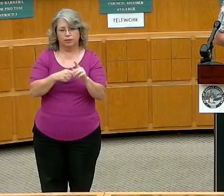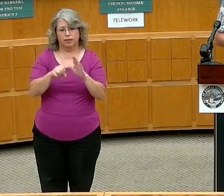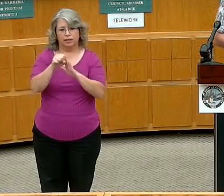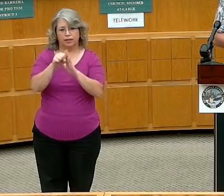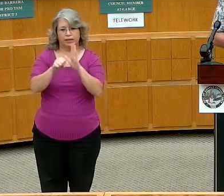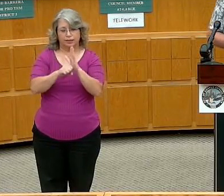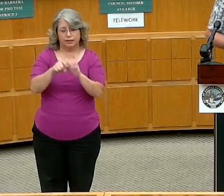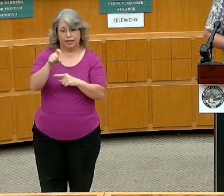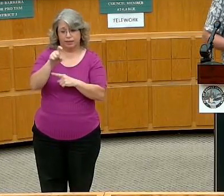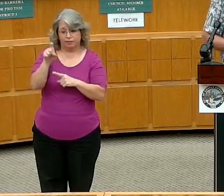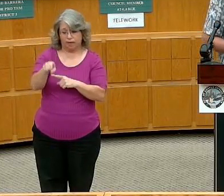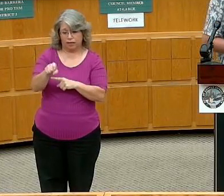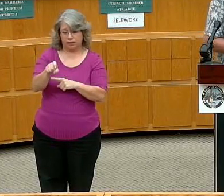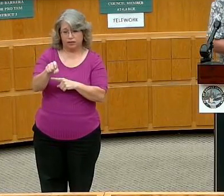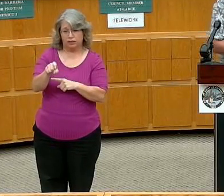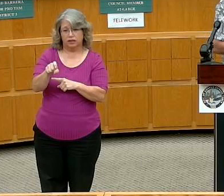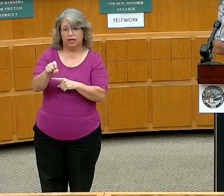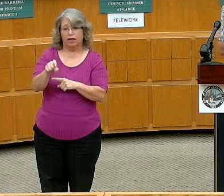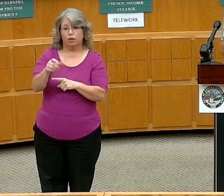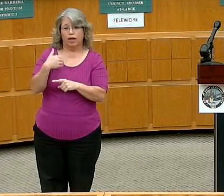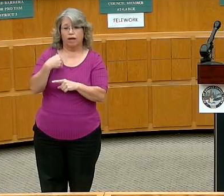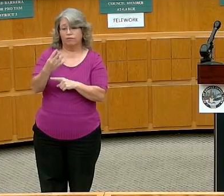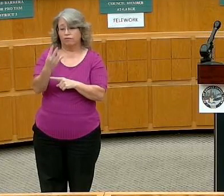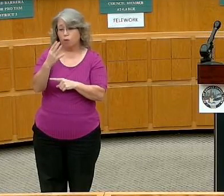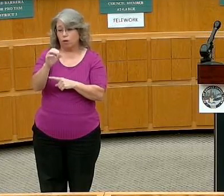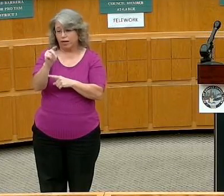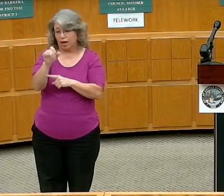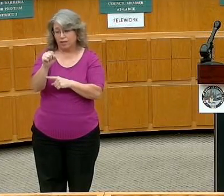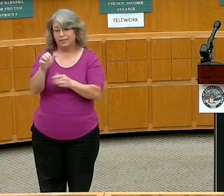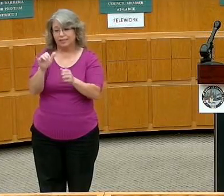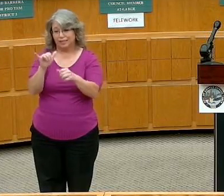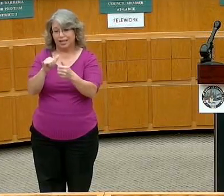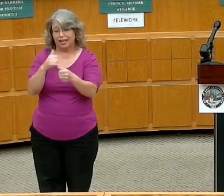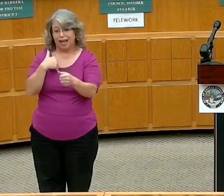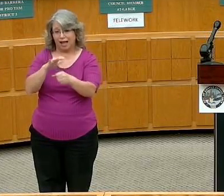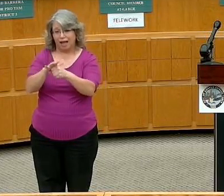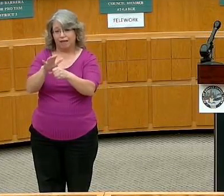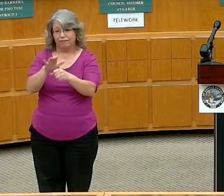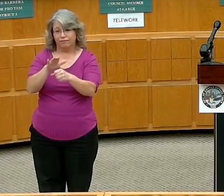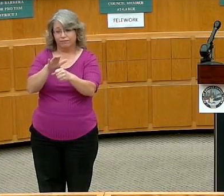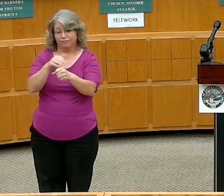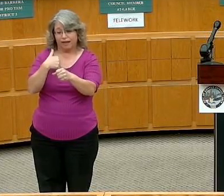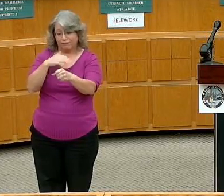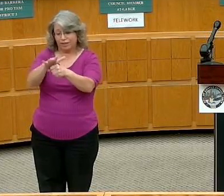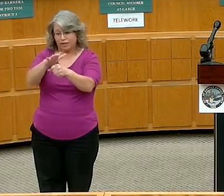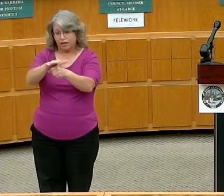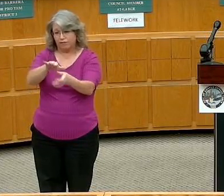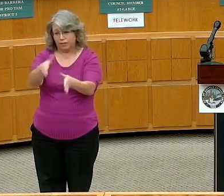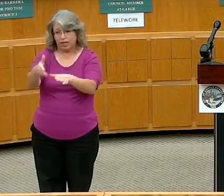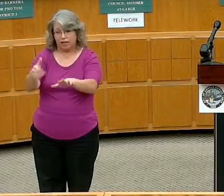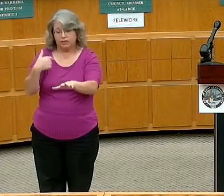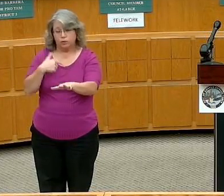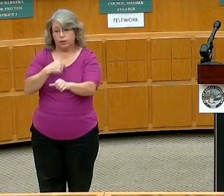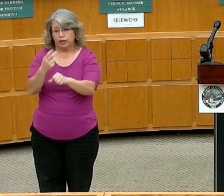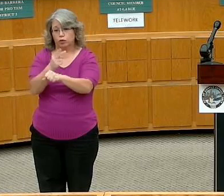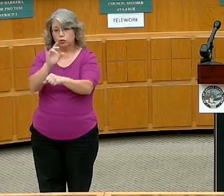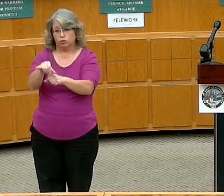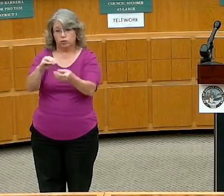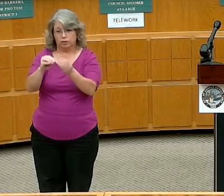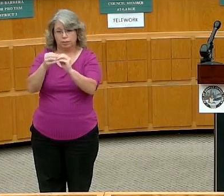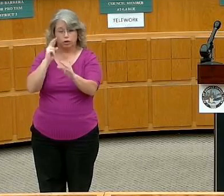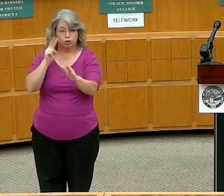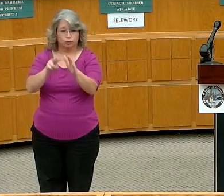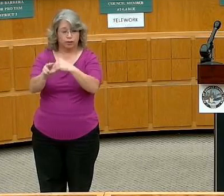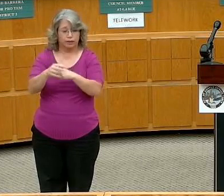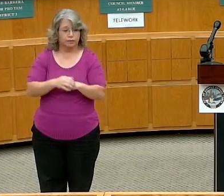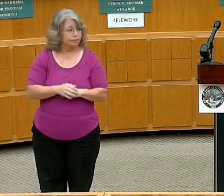there's enough fatalities to estimate their transmission ratio well enough. And by mid-June, what we're looking at is about